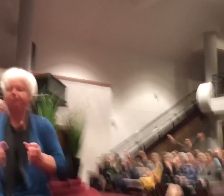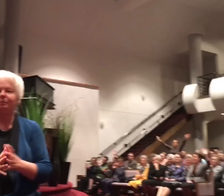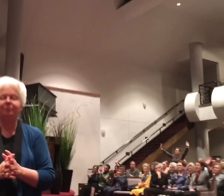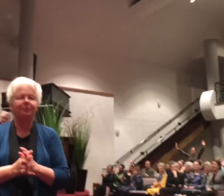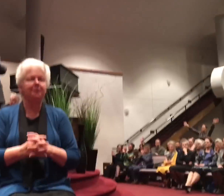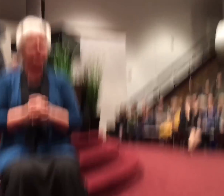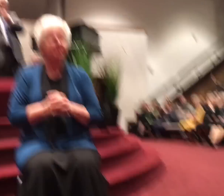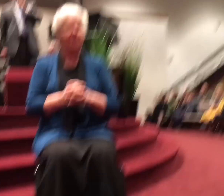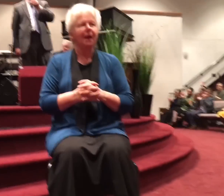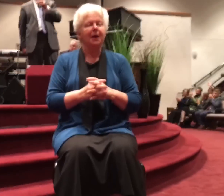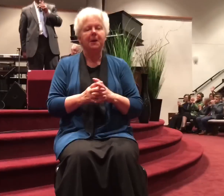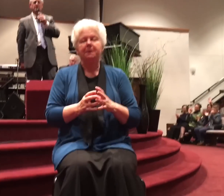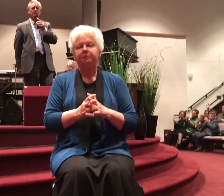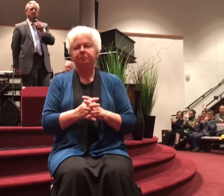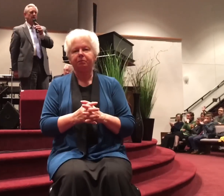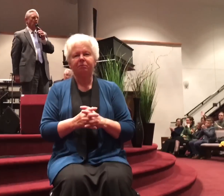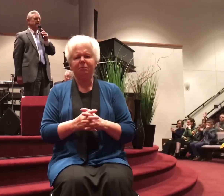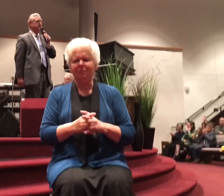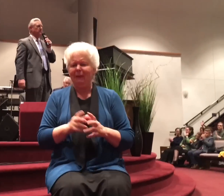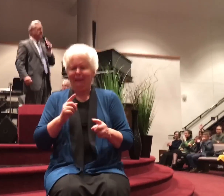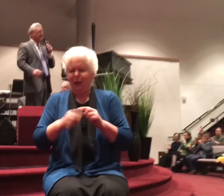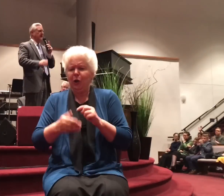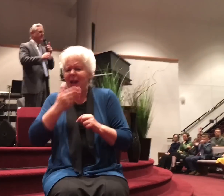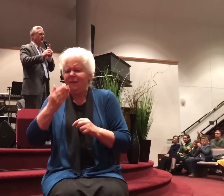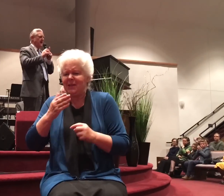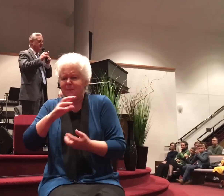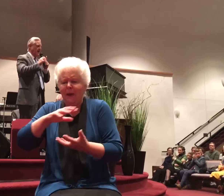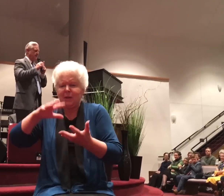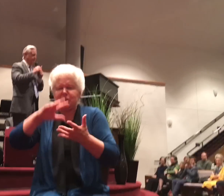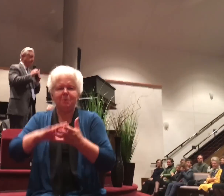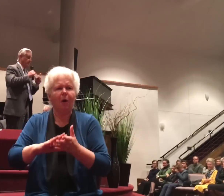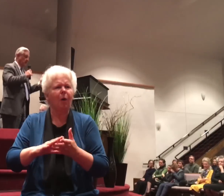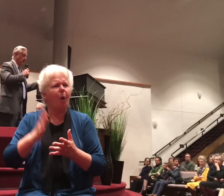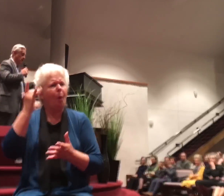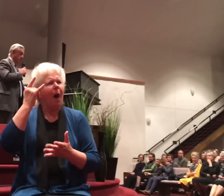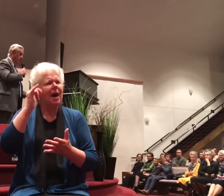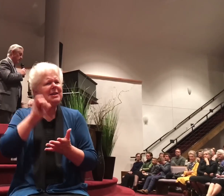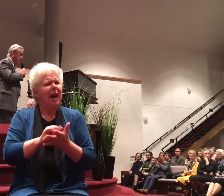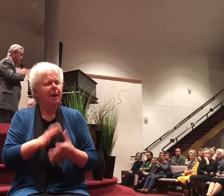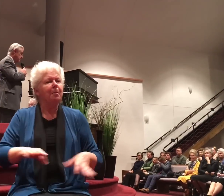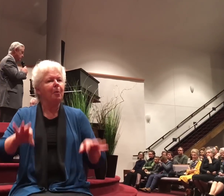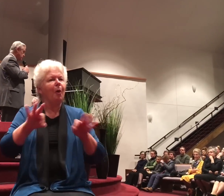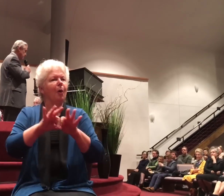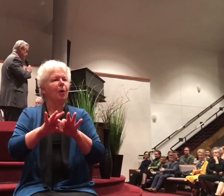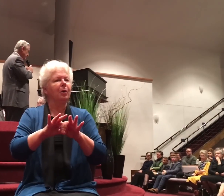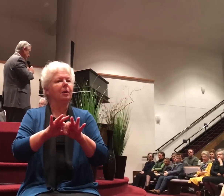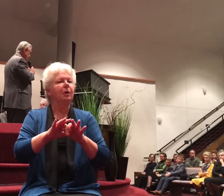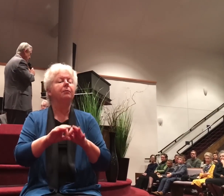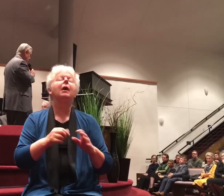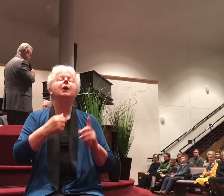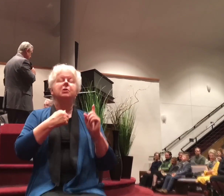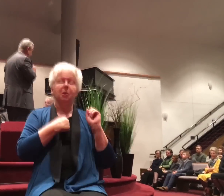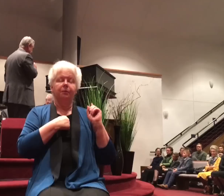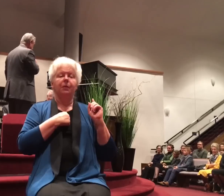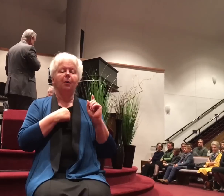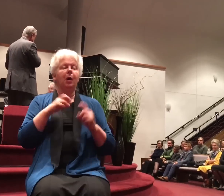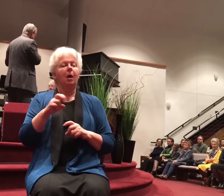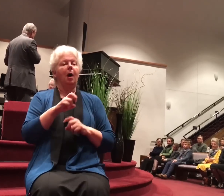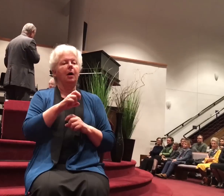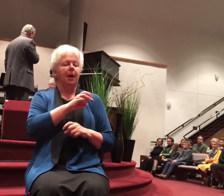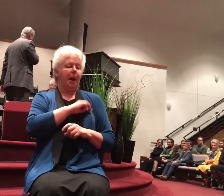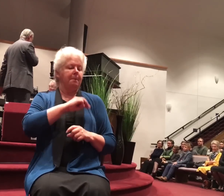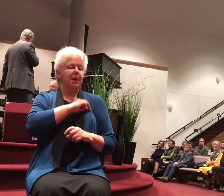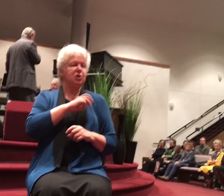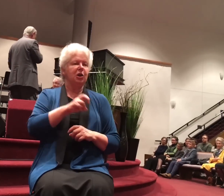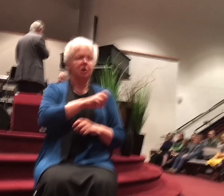No smell of smoke. What's so significant about that? We were on a missions trip one time, and I